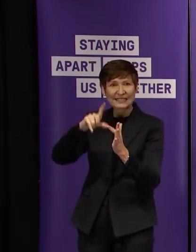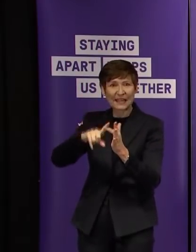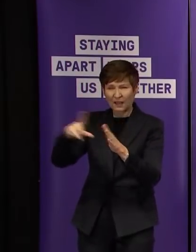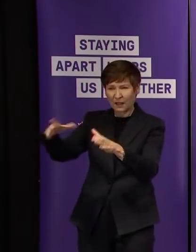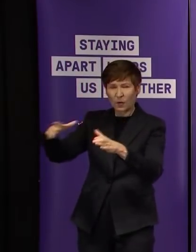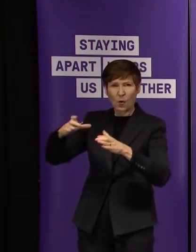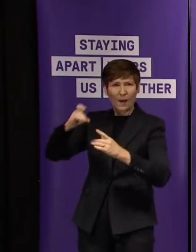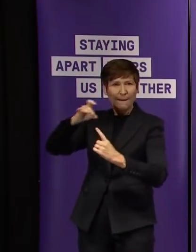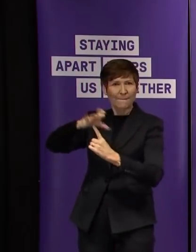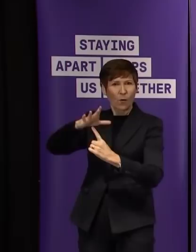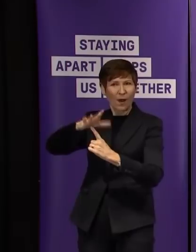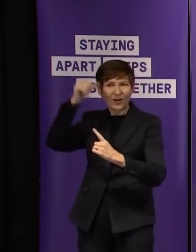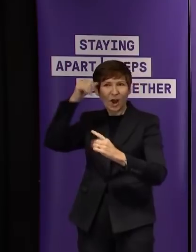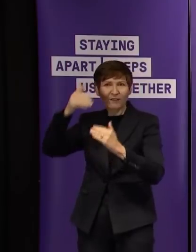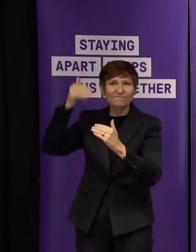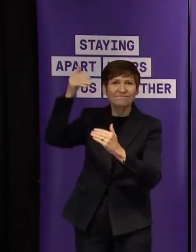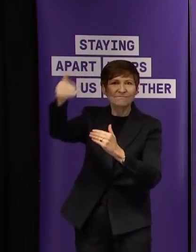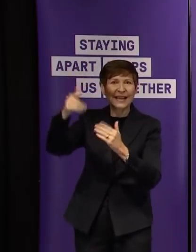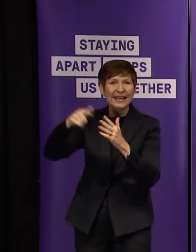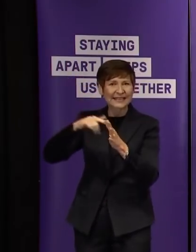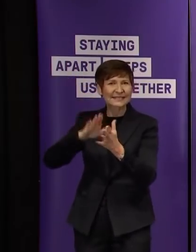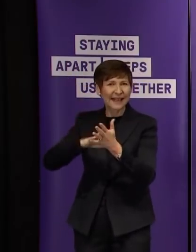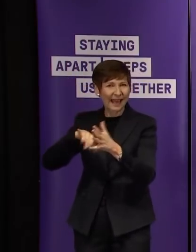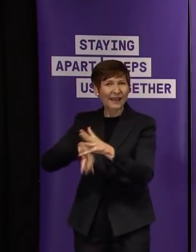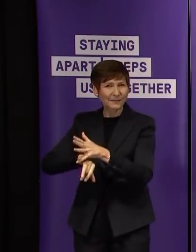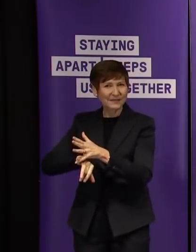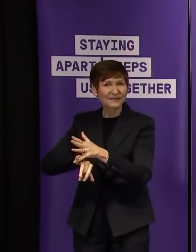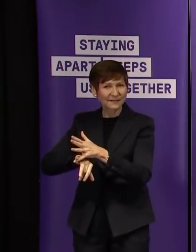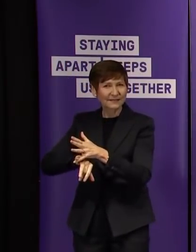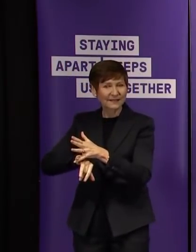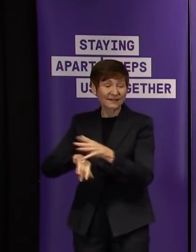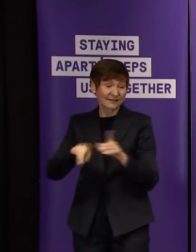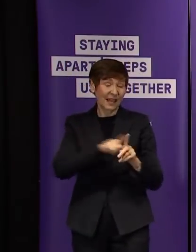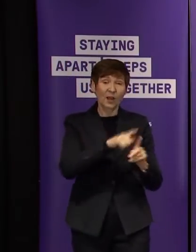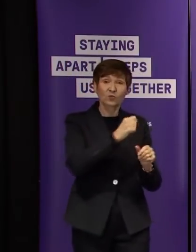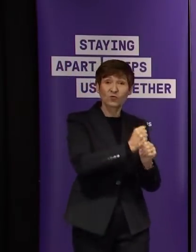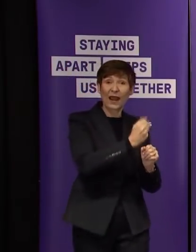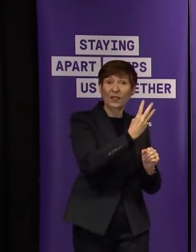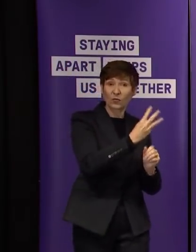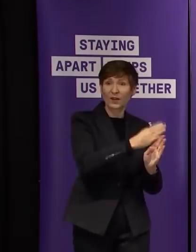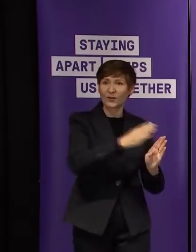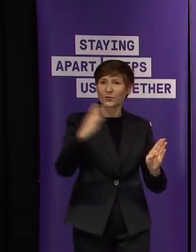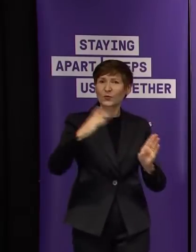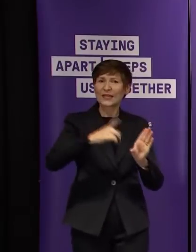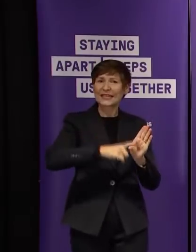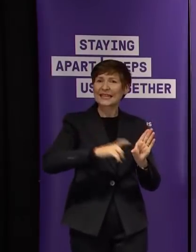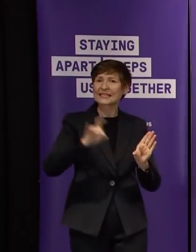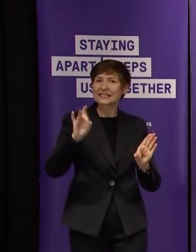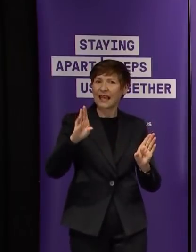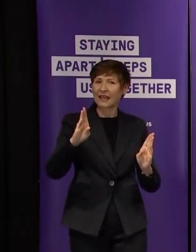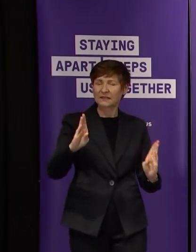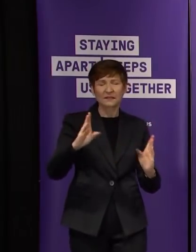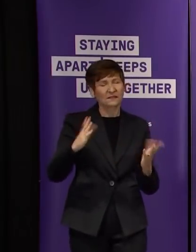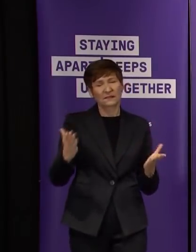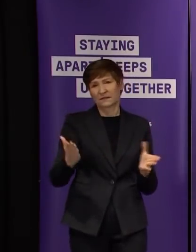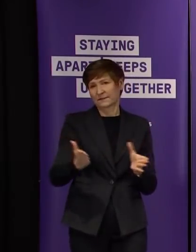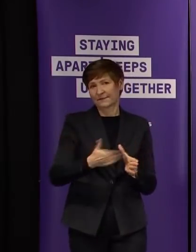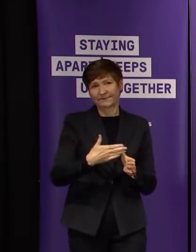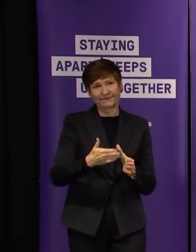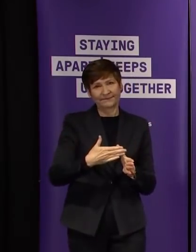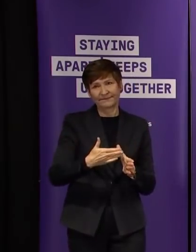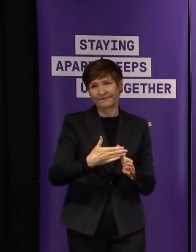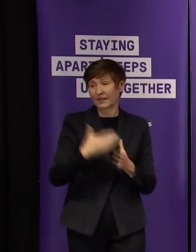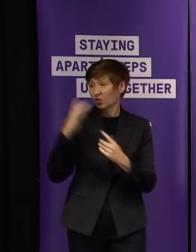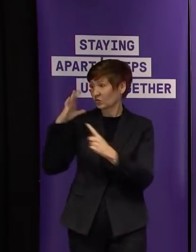of arrangements for grades 3 to year 10 in Metro Melbourne, that will be entirely based on the case